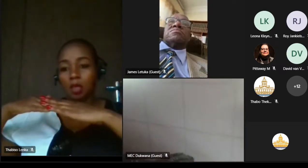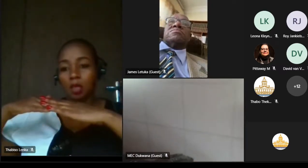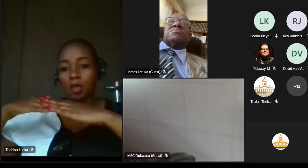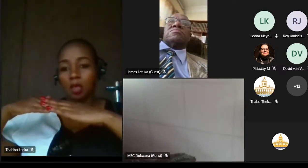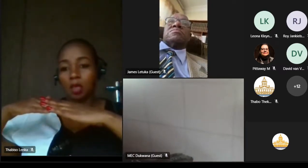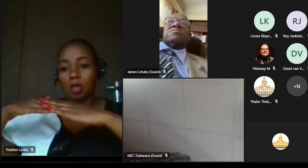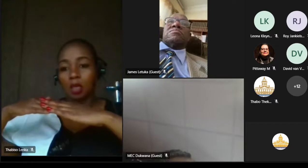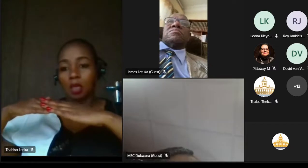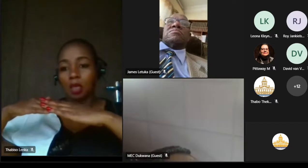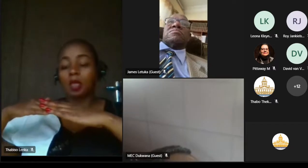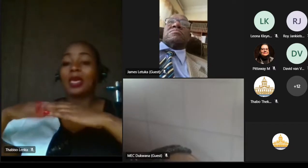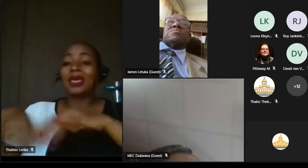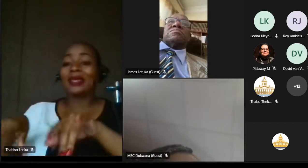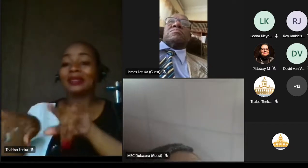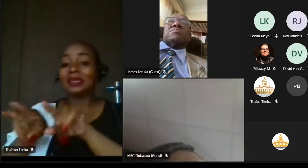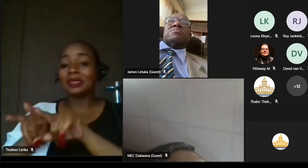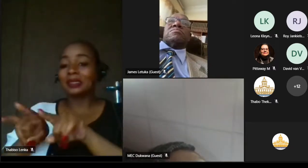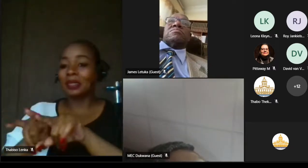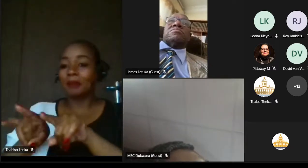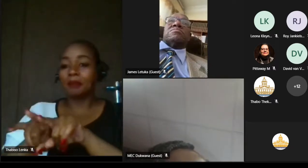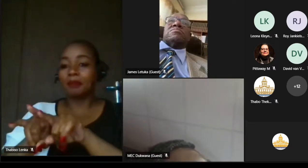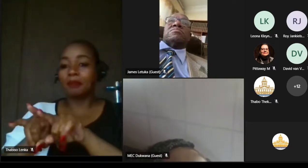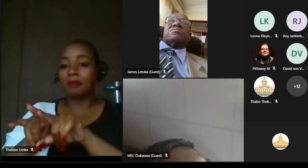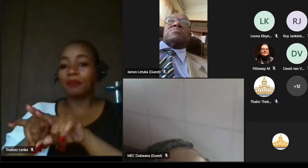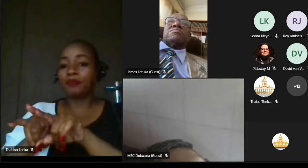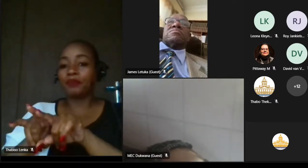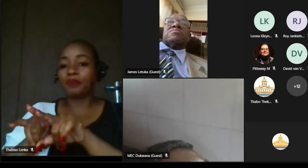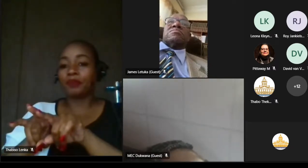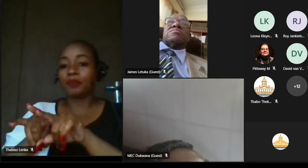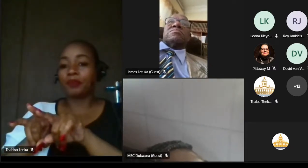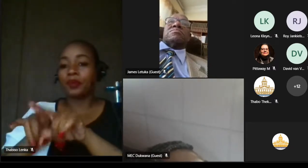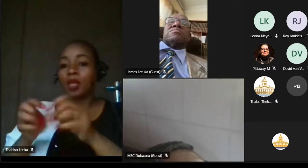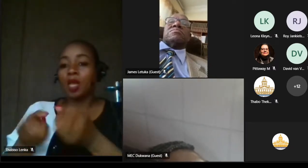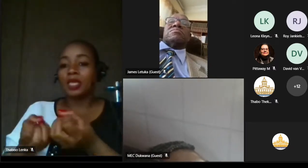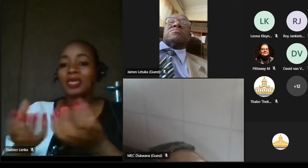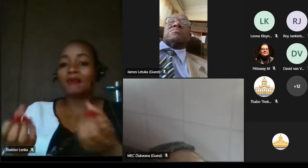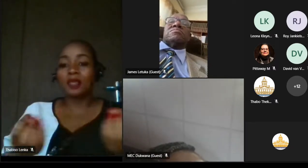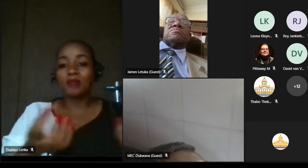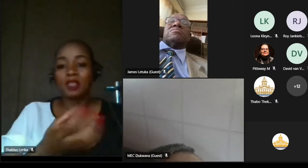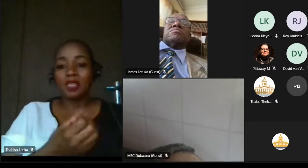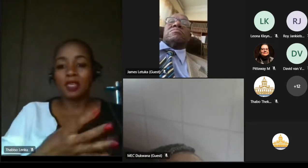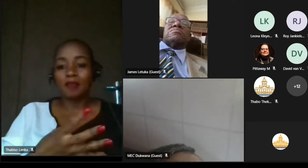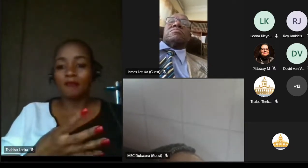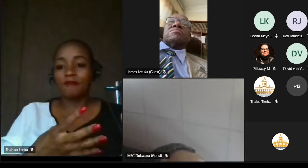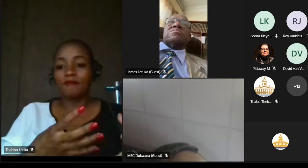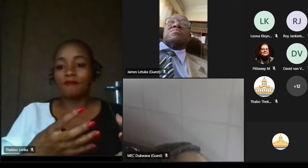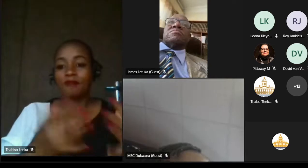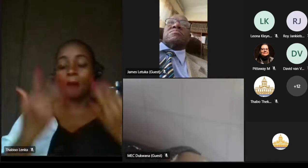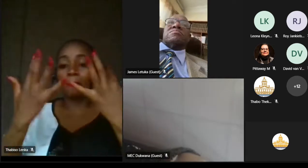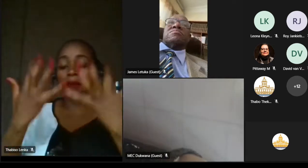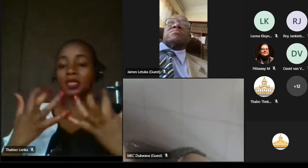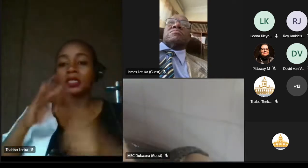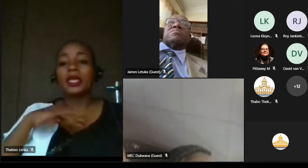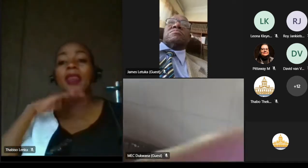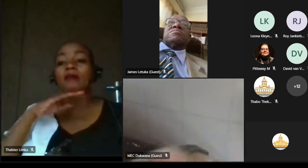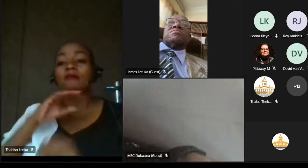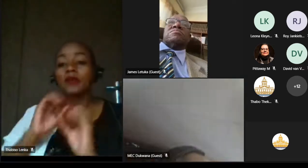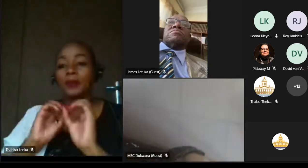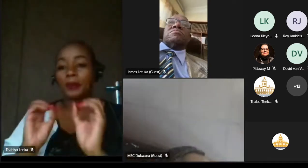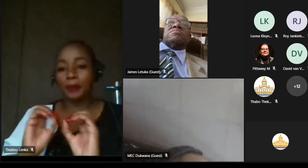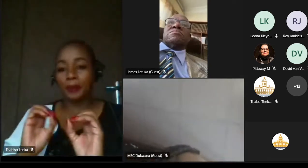allocation of maintenance is not sufficient to complete the entire maintenance need, and insufficient